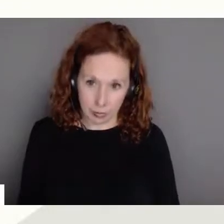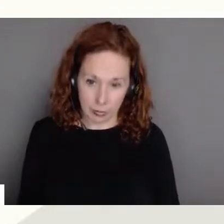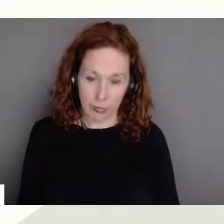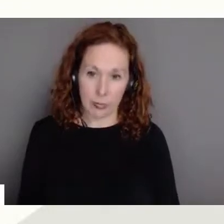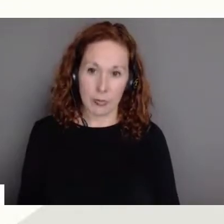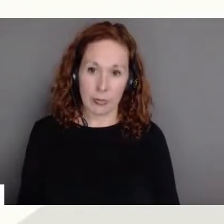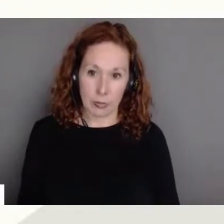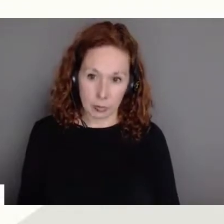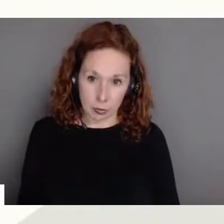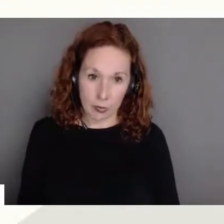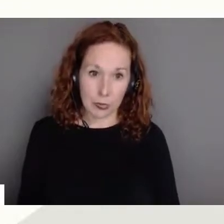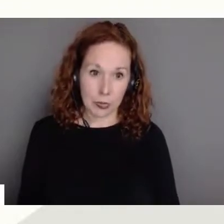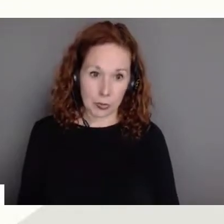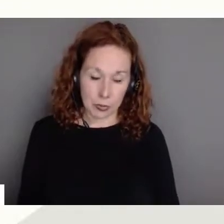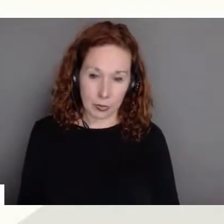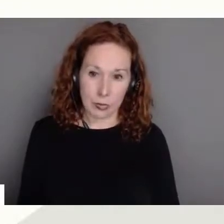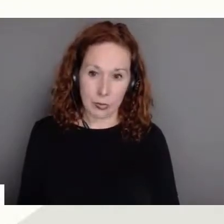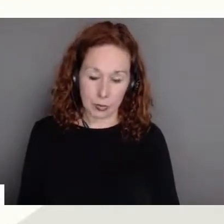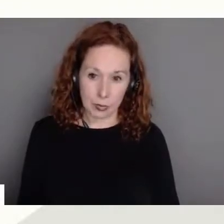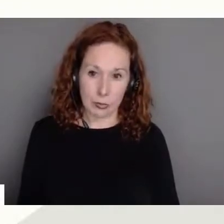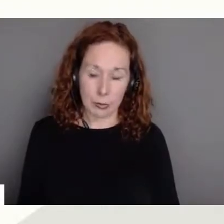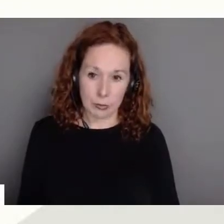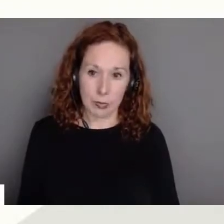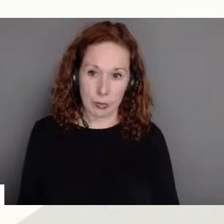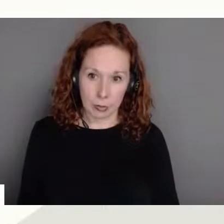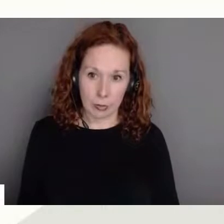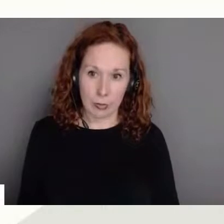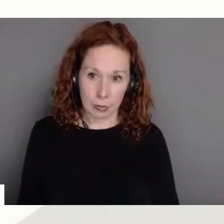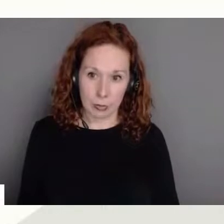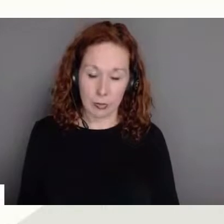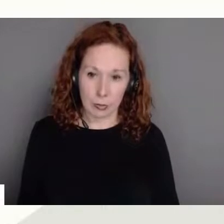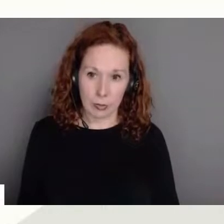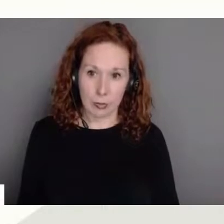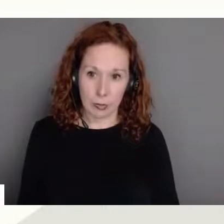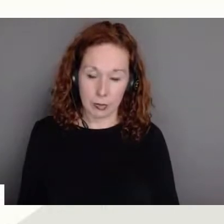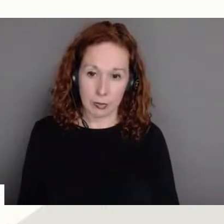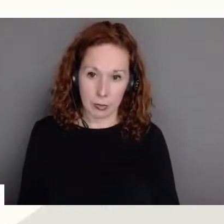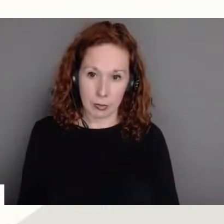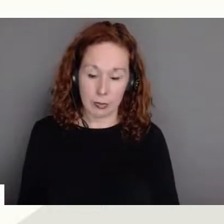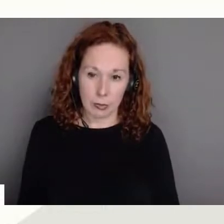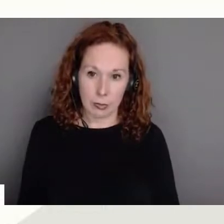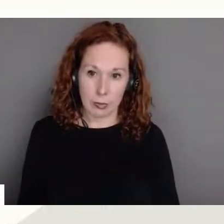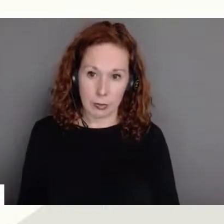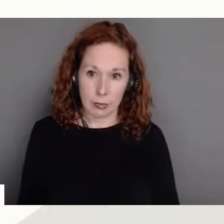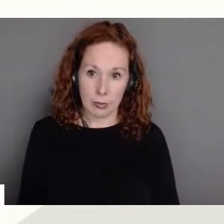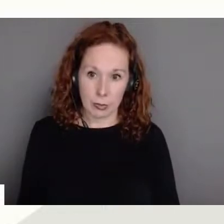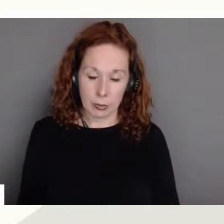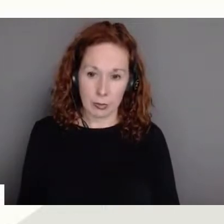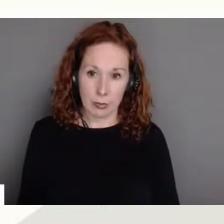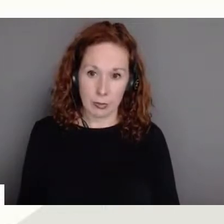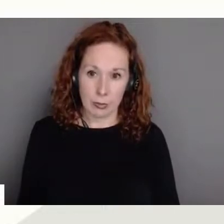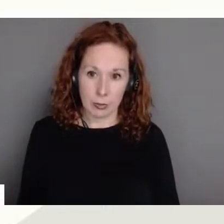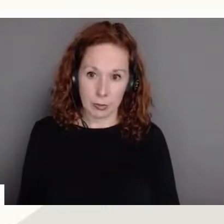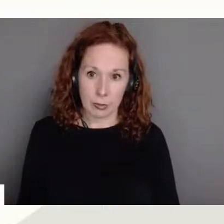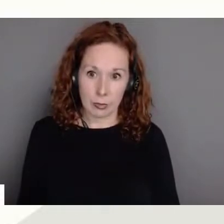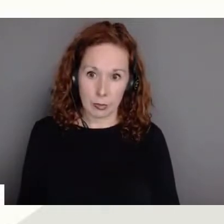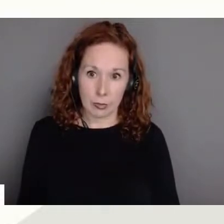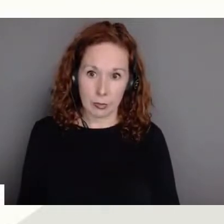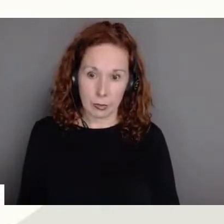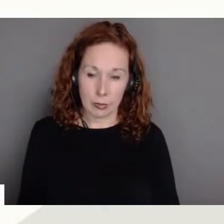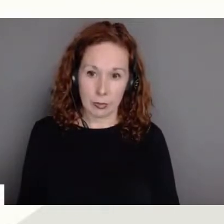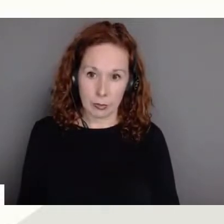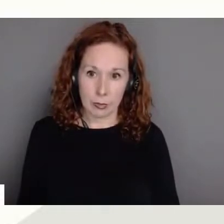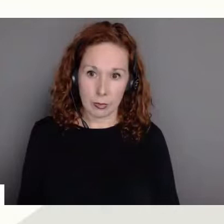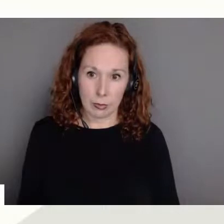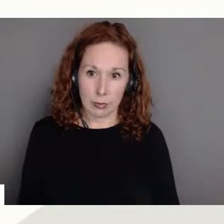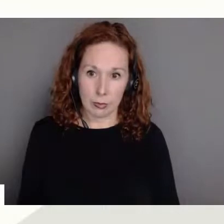COVID, and just that process and what privilege means in that dialogue for being an interpreter at